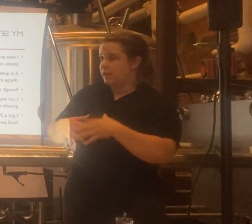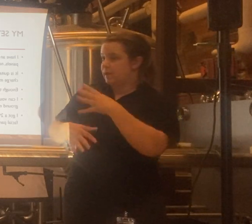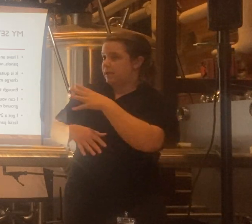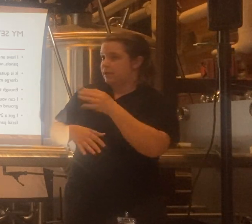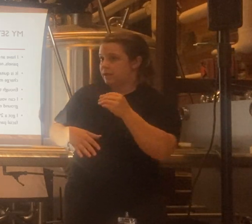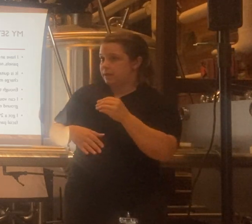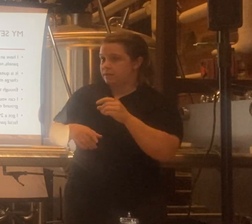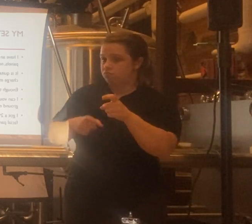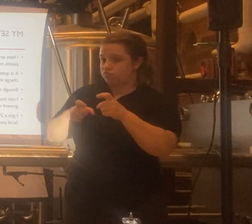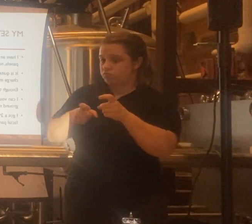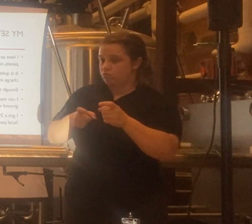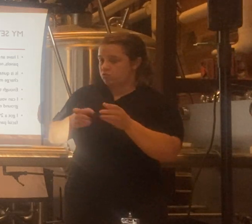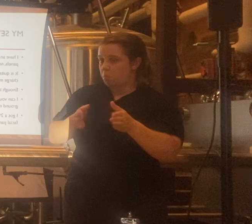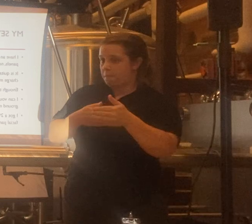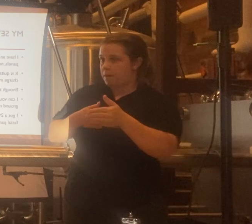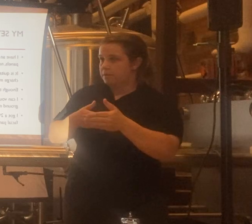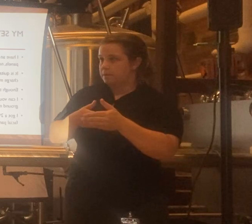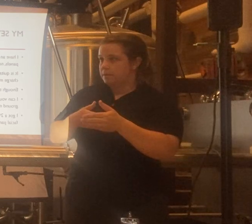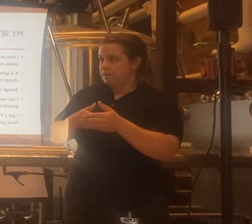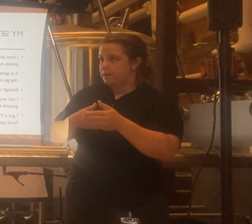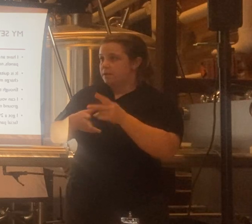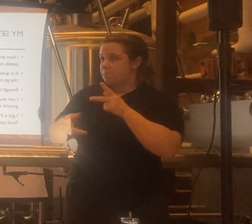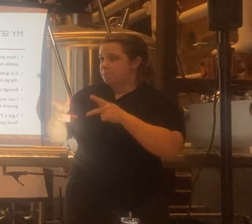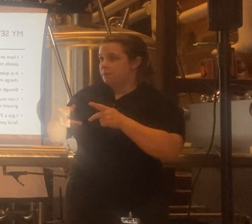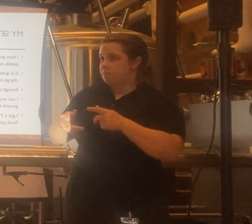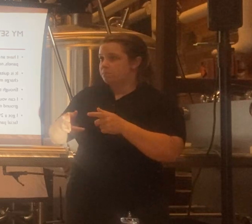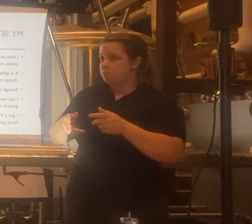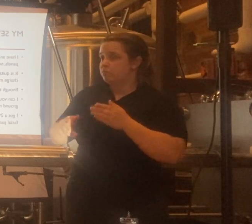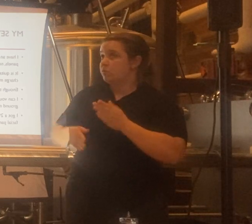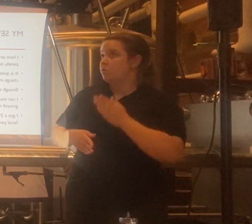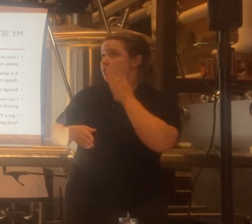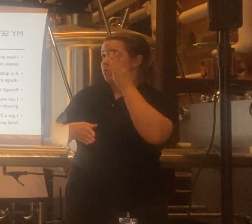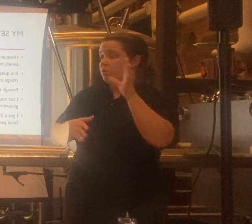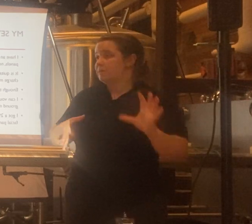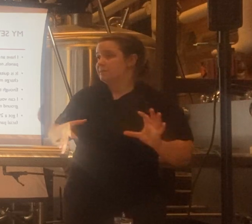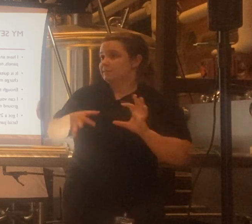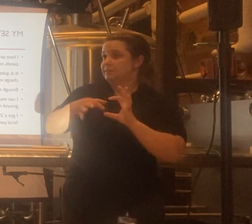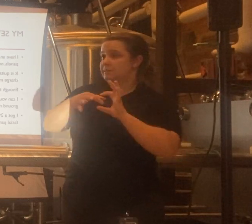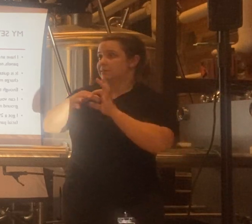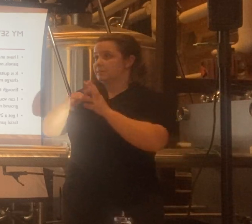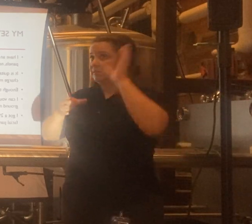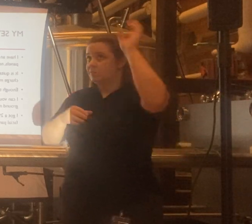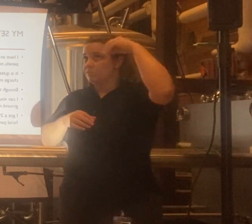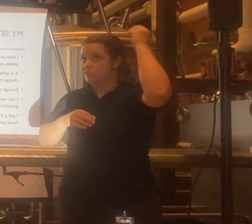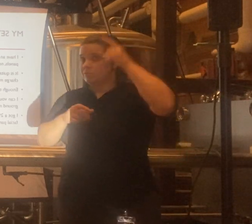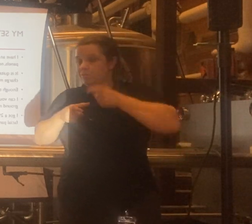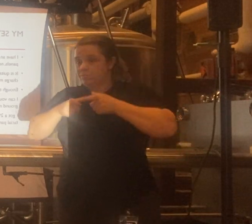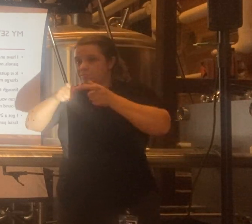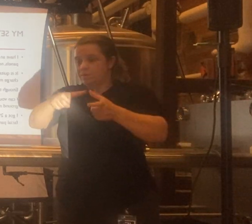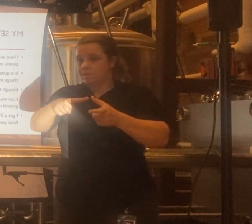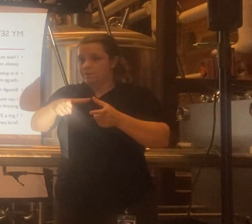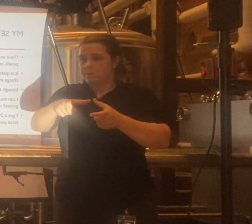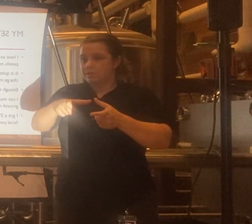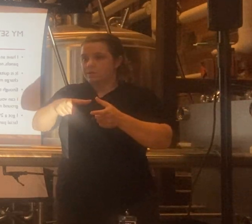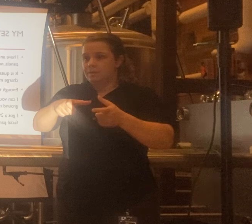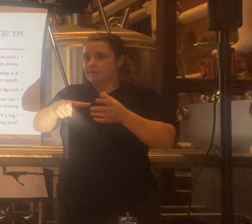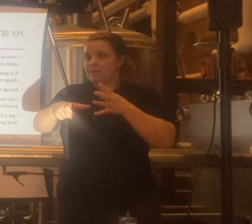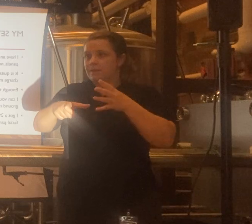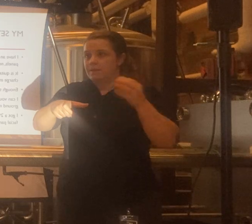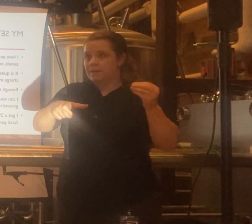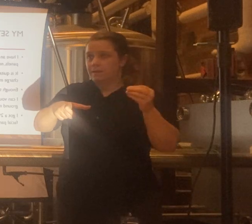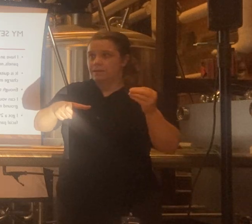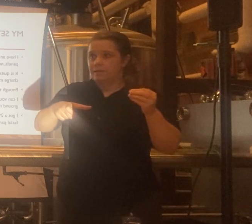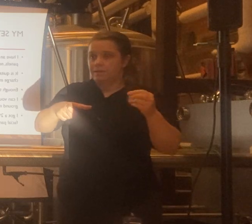box. And people will hook up another small solar panel to this. So you see this little solar panel would stick out here, and they put a battery in a little box underneath